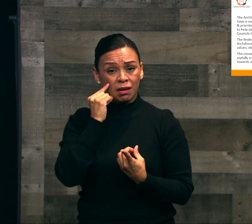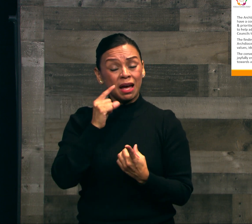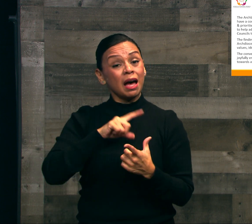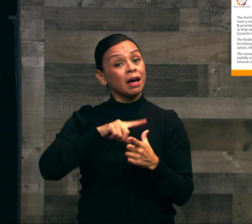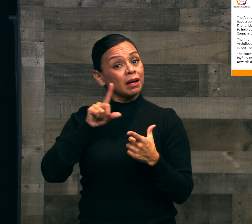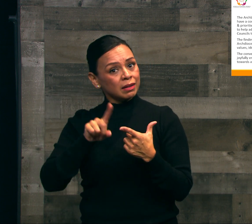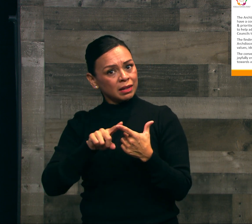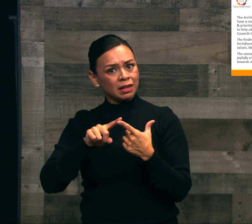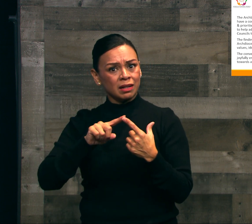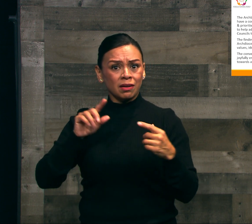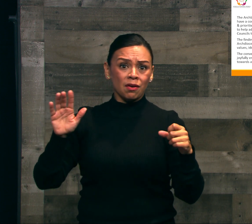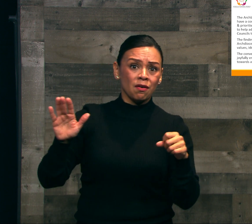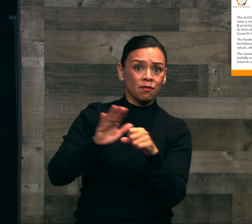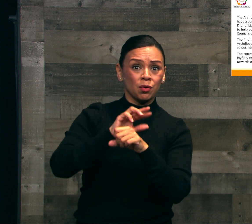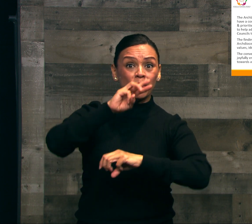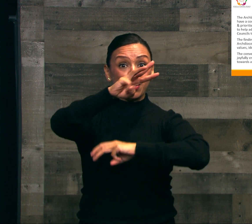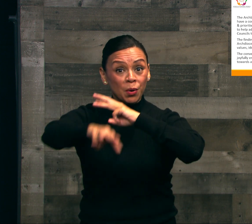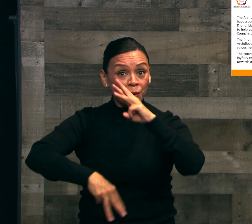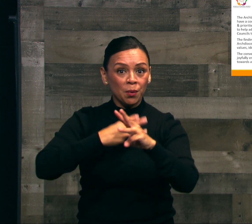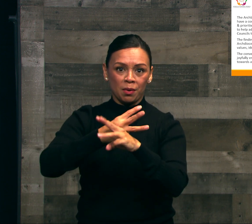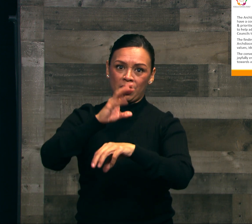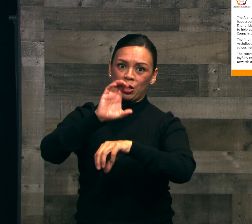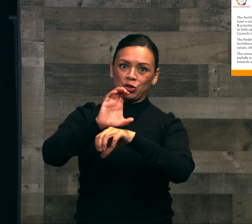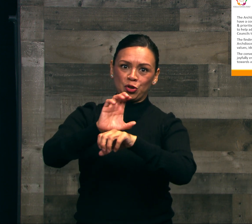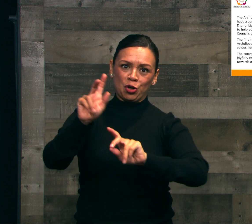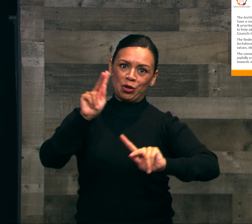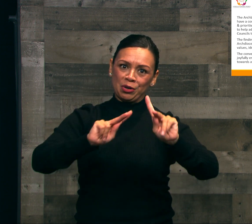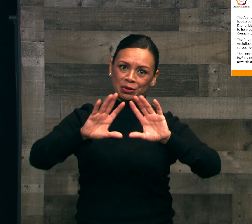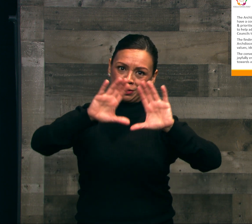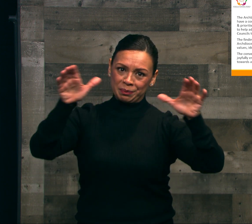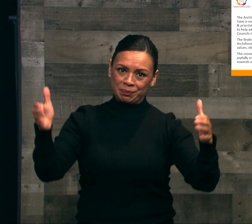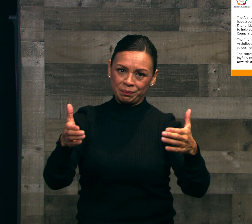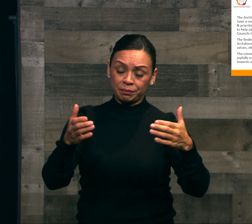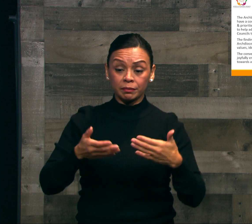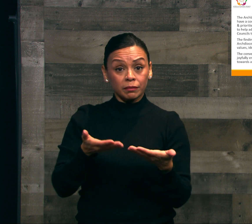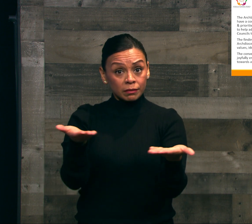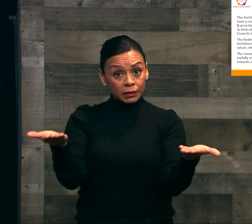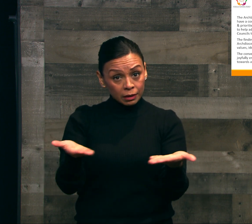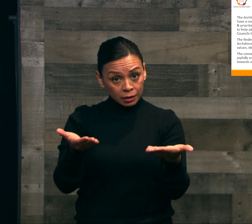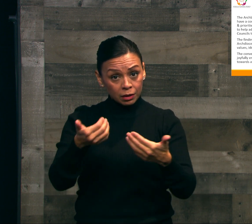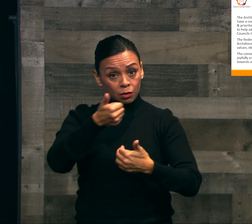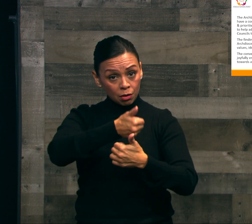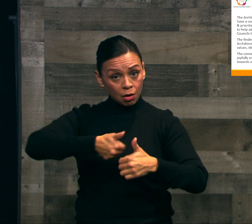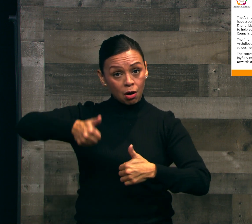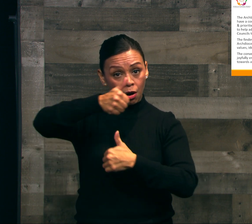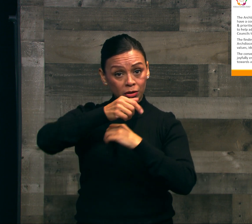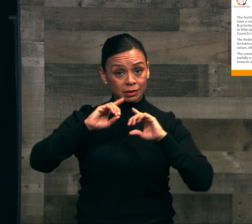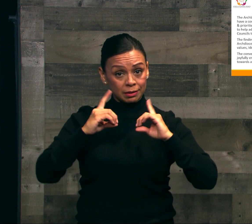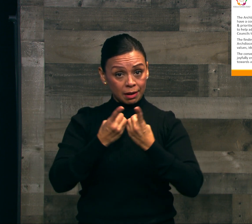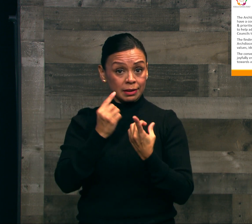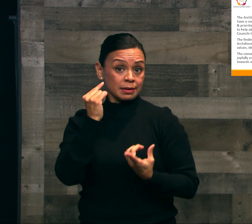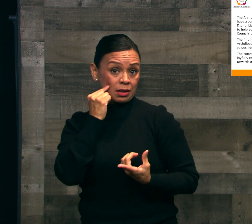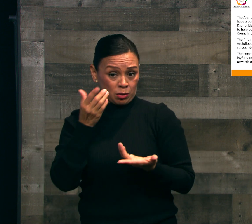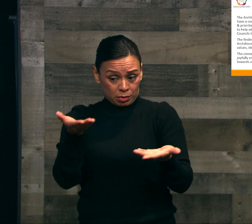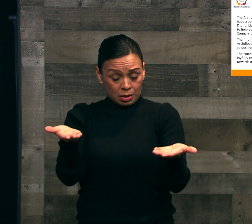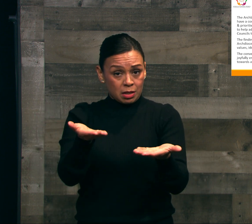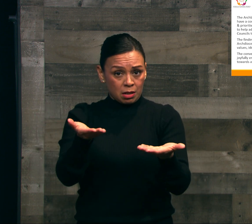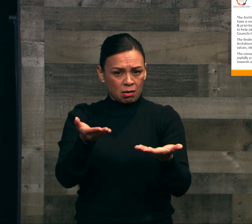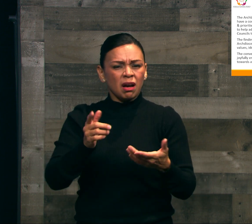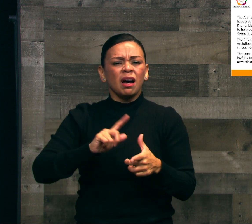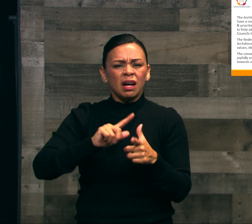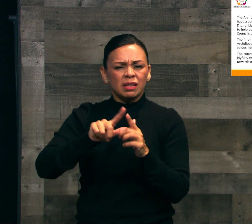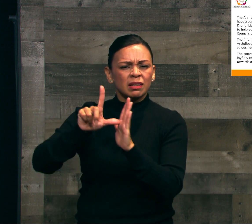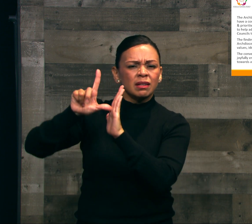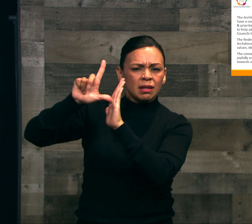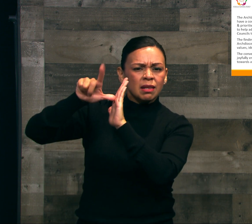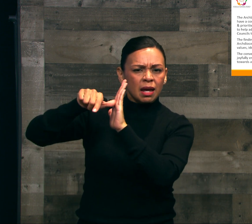of San Antonio, and ultimately, therefore, the Church Universal. For us in the Archdiocese of San Antonio, And